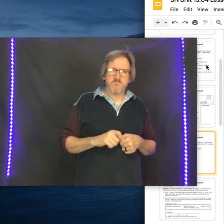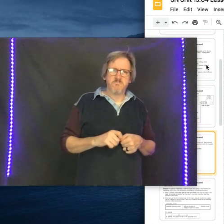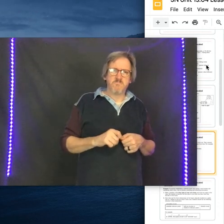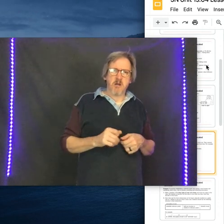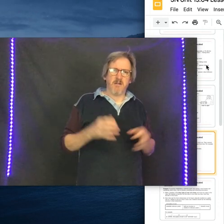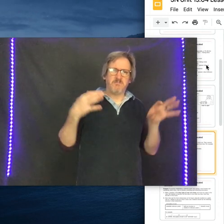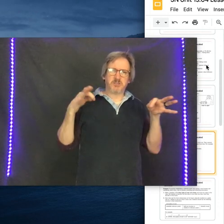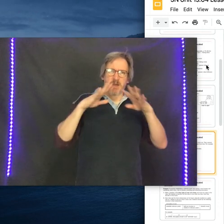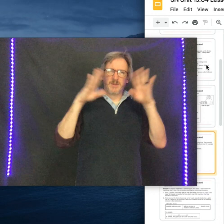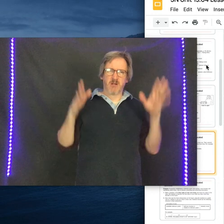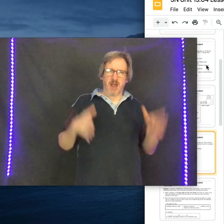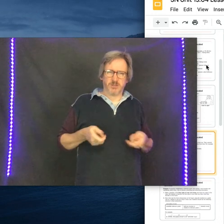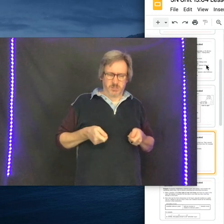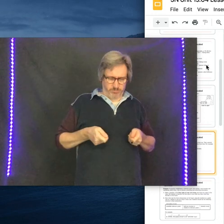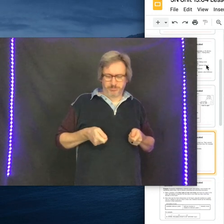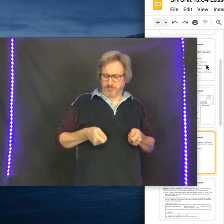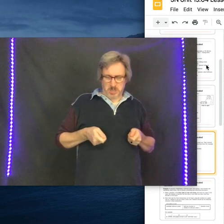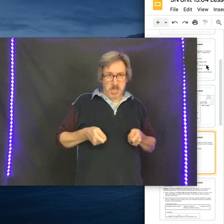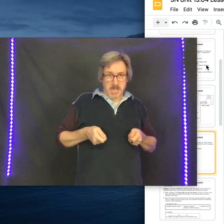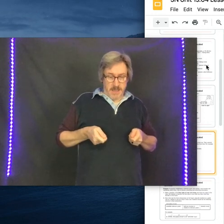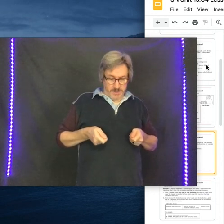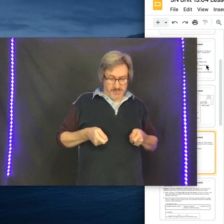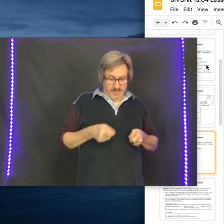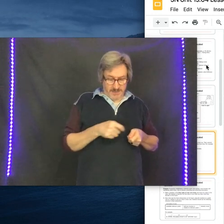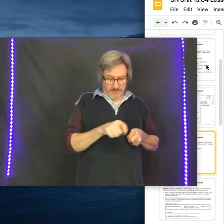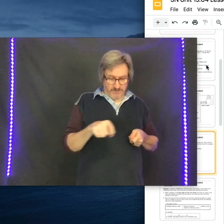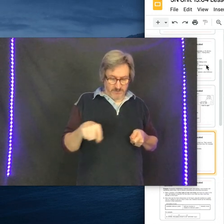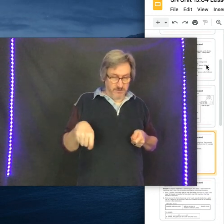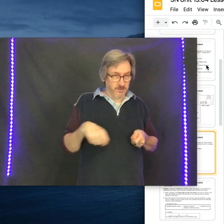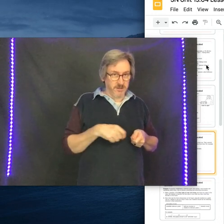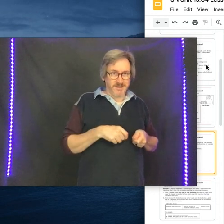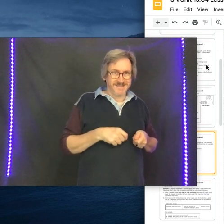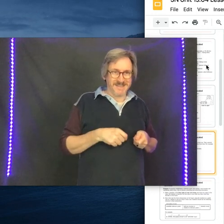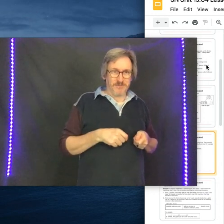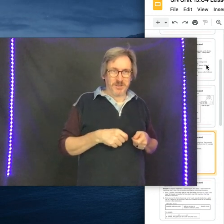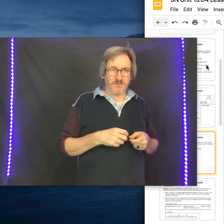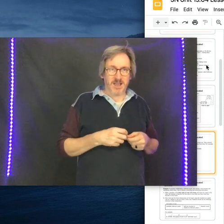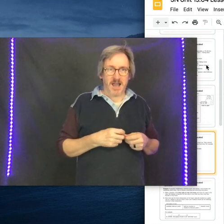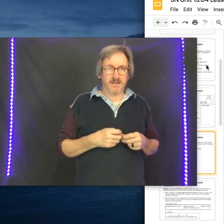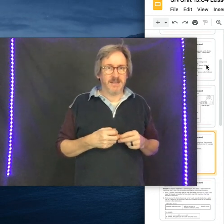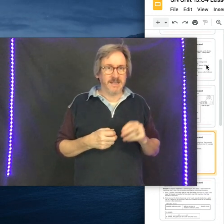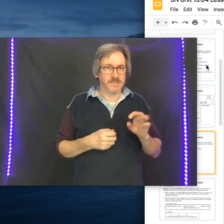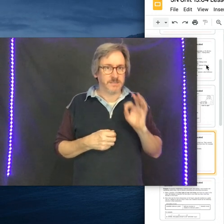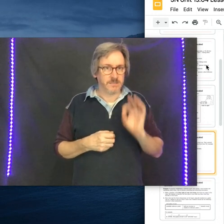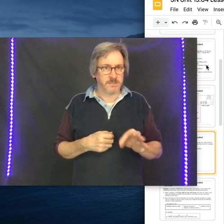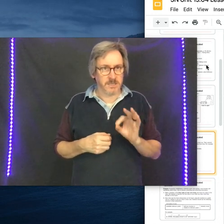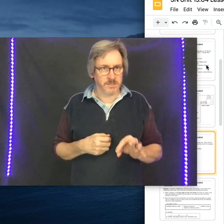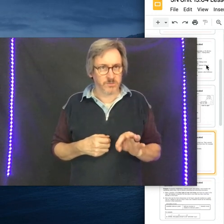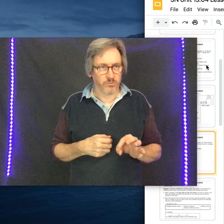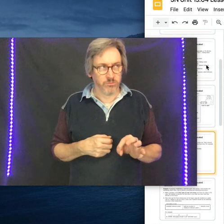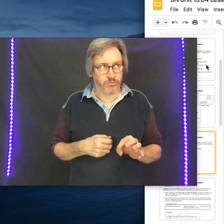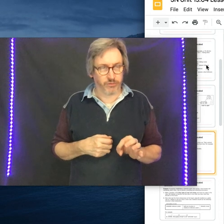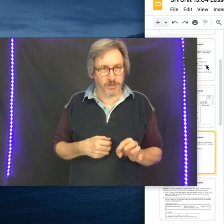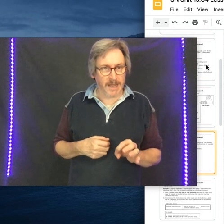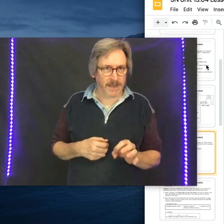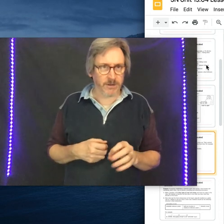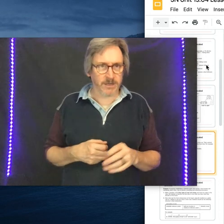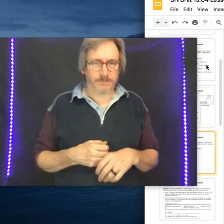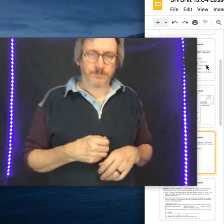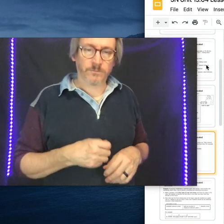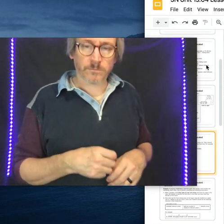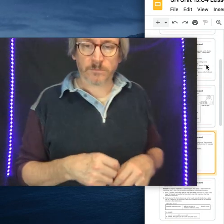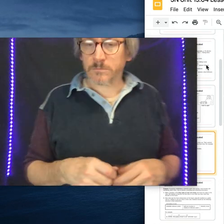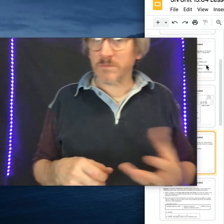own of describing your house and then see if what you've got is pretty